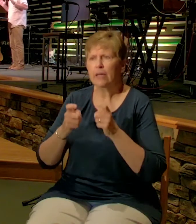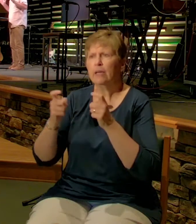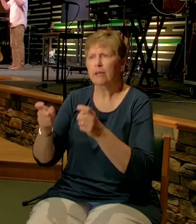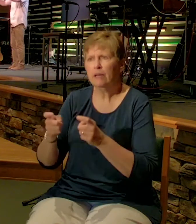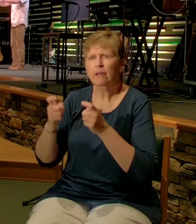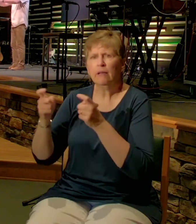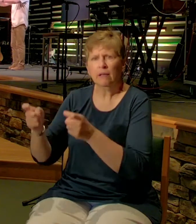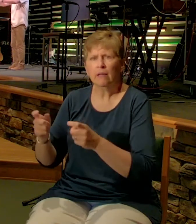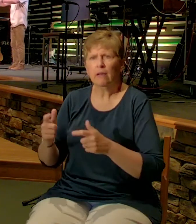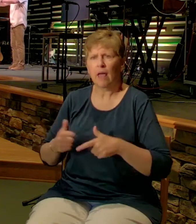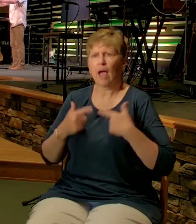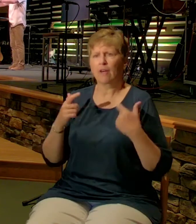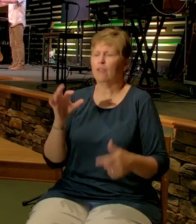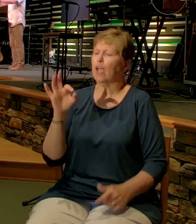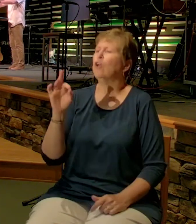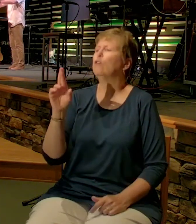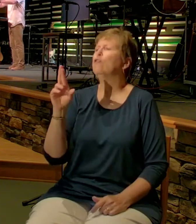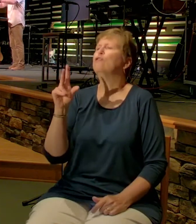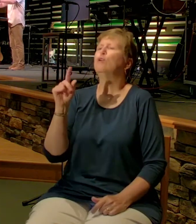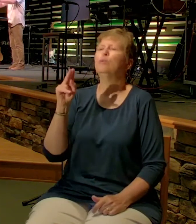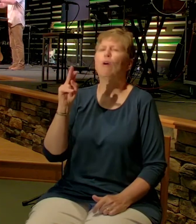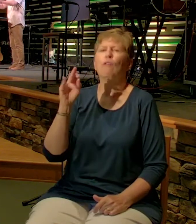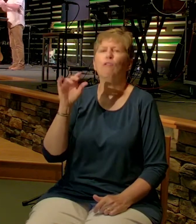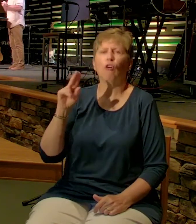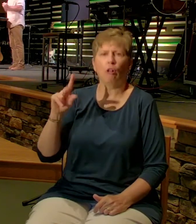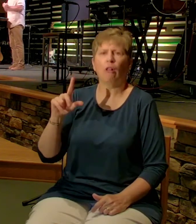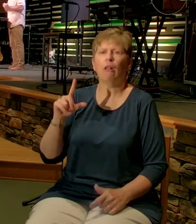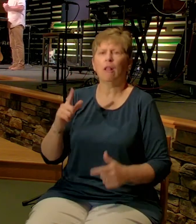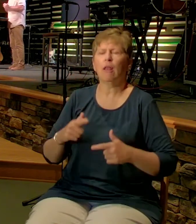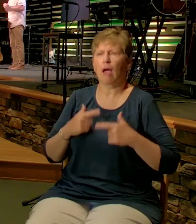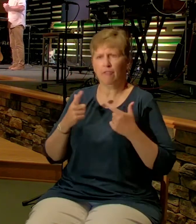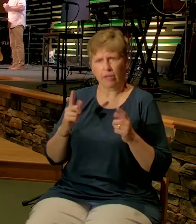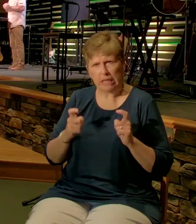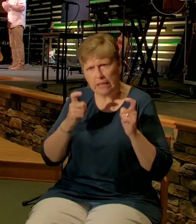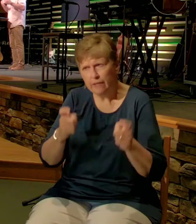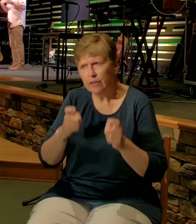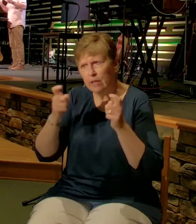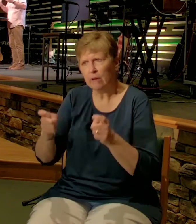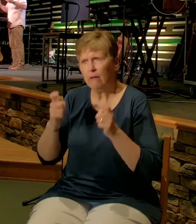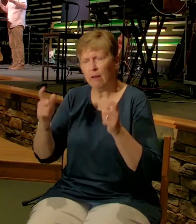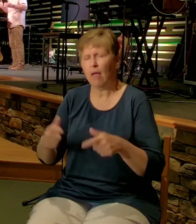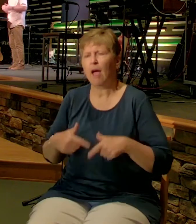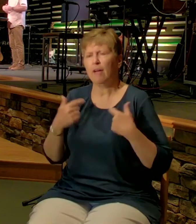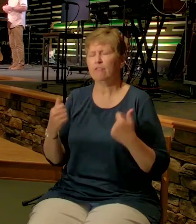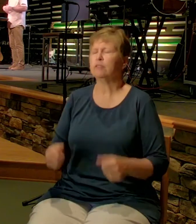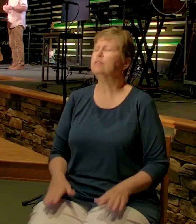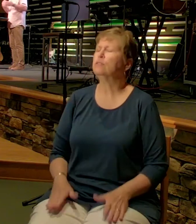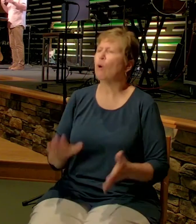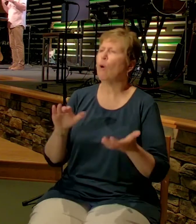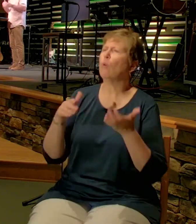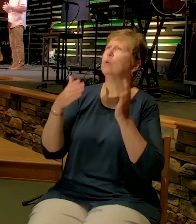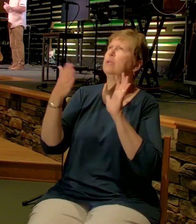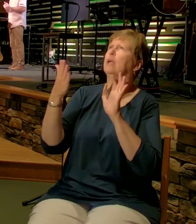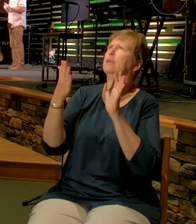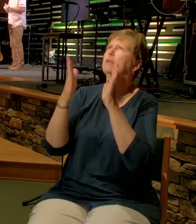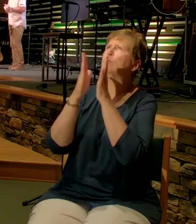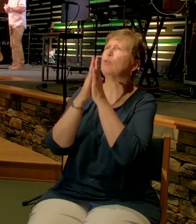before we jump into the fruit, so to speak, I really believe we ought to take this matter before the Lord in prayer. Let's